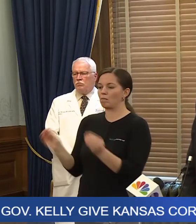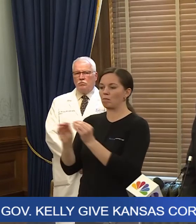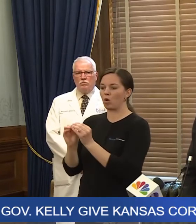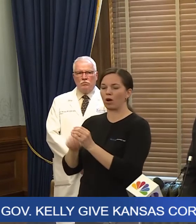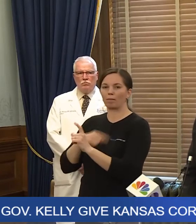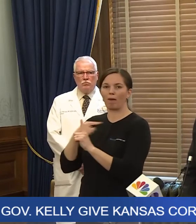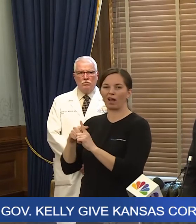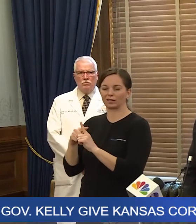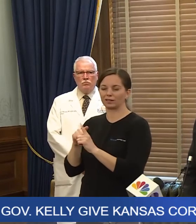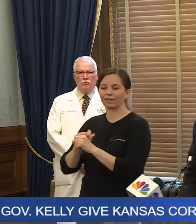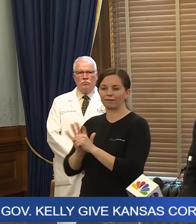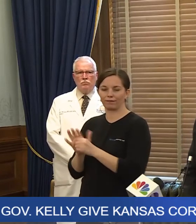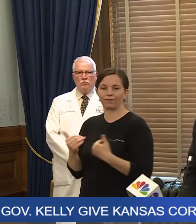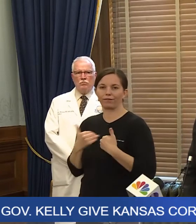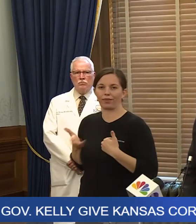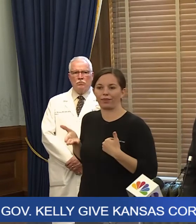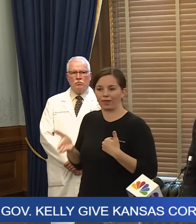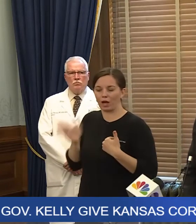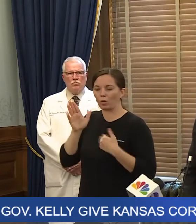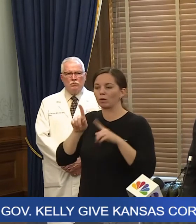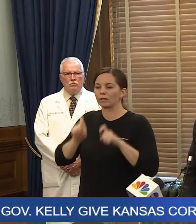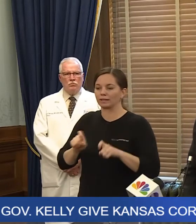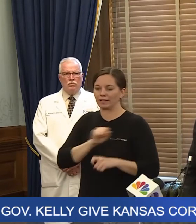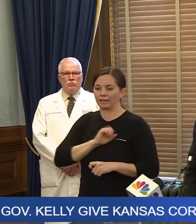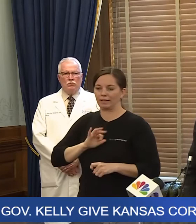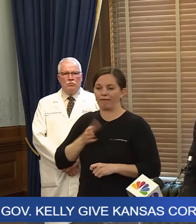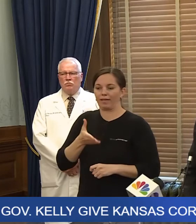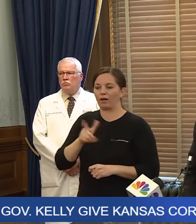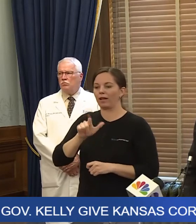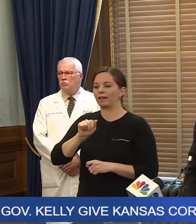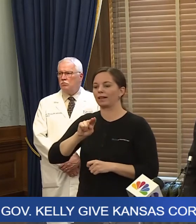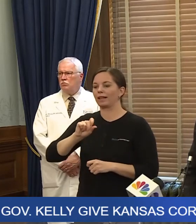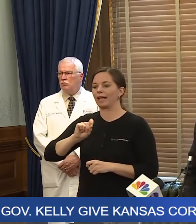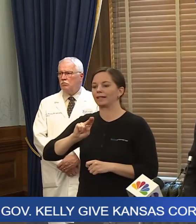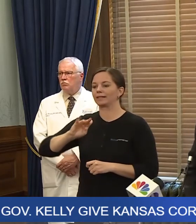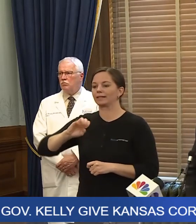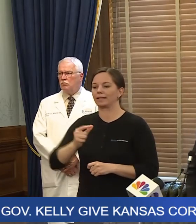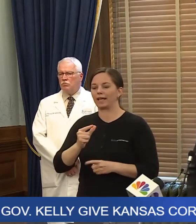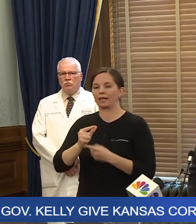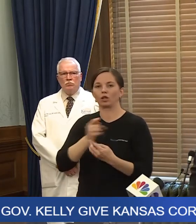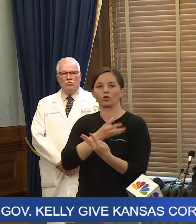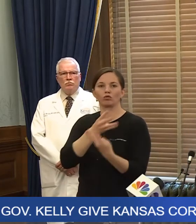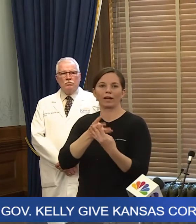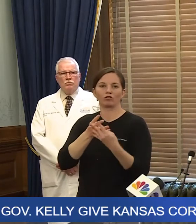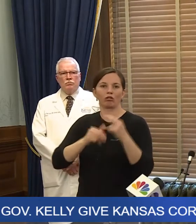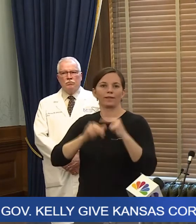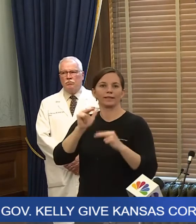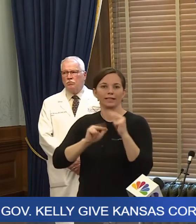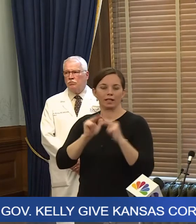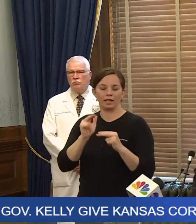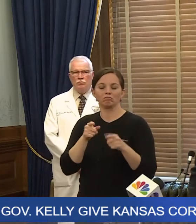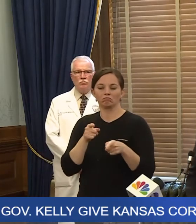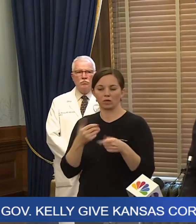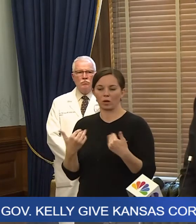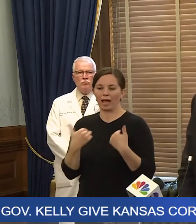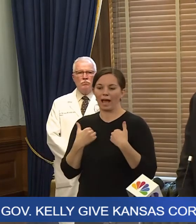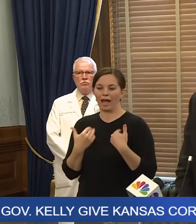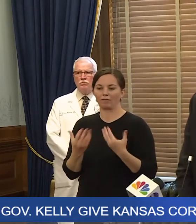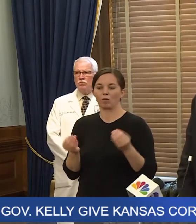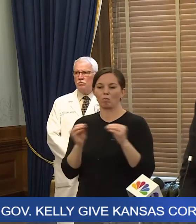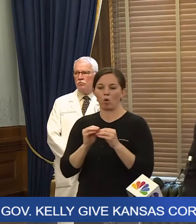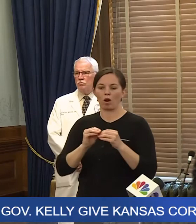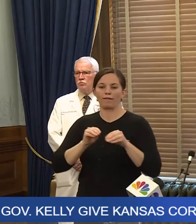there, and then we're going to test the staff at the Lansing Correctional Facility, where we have a greater